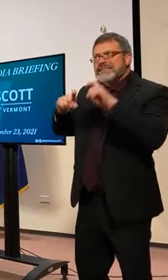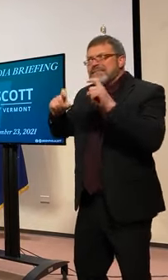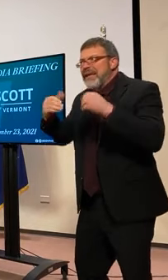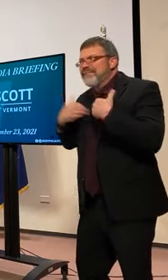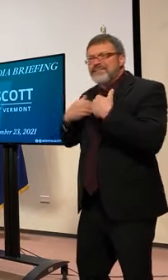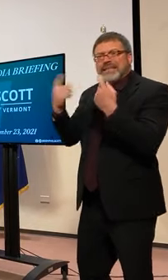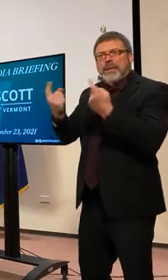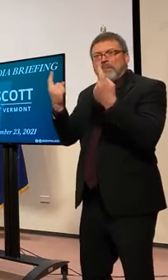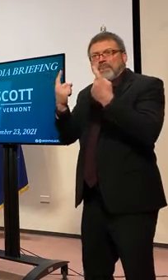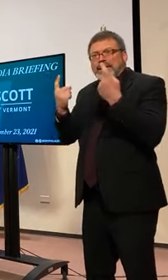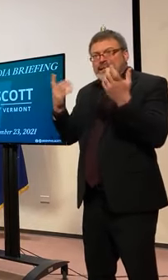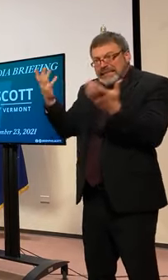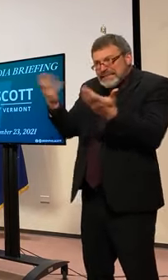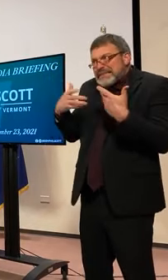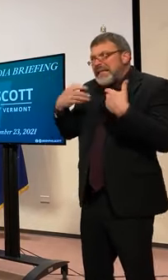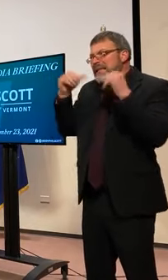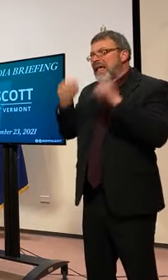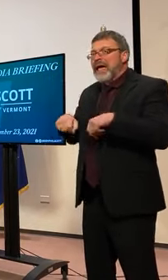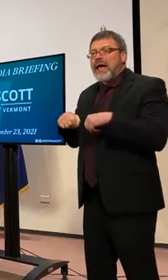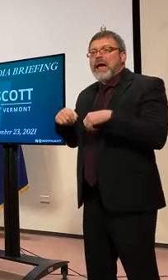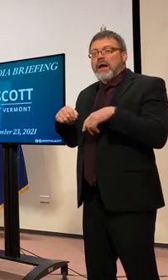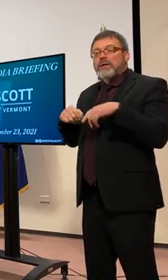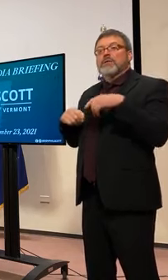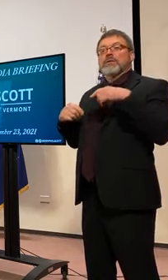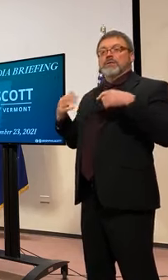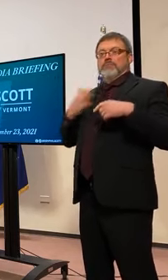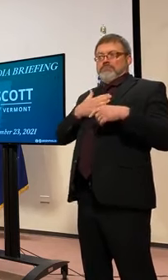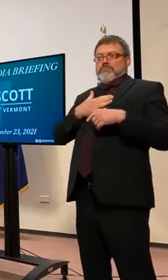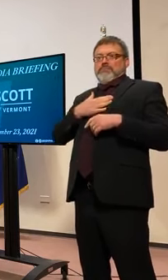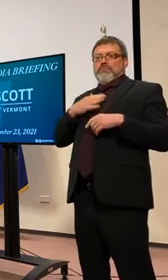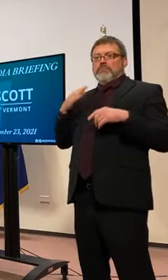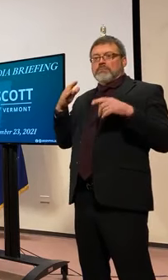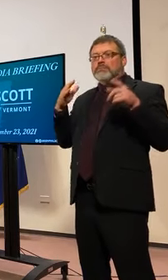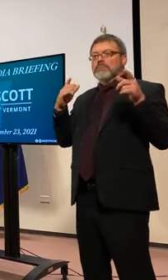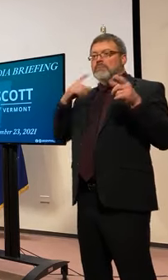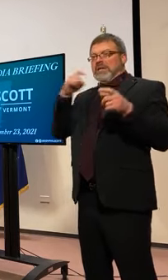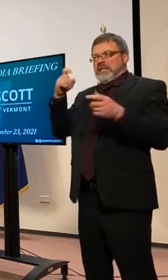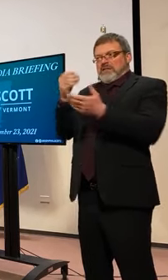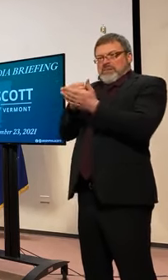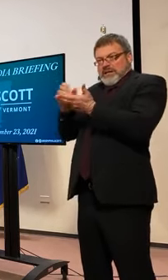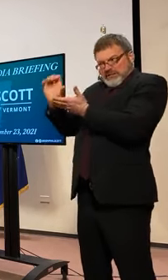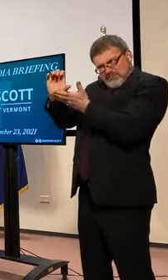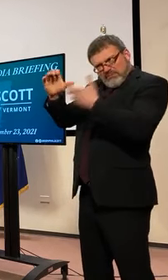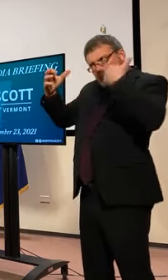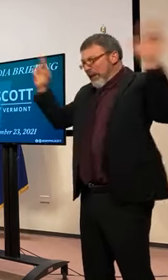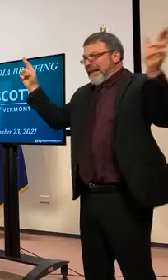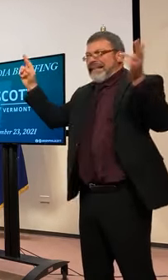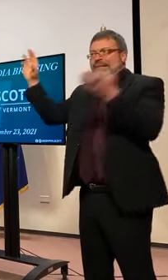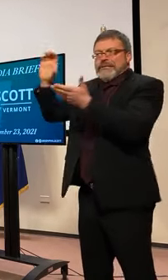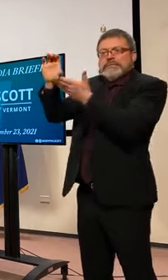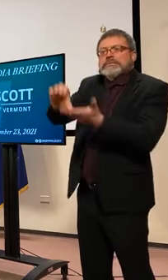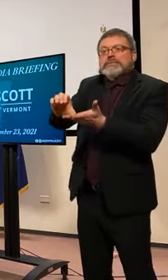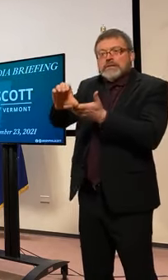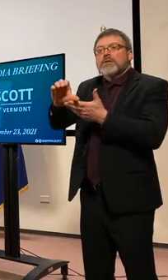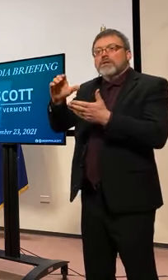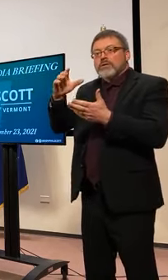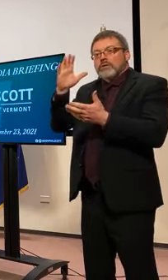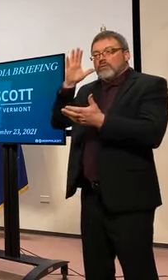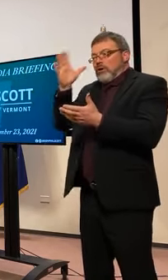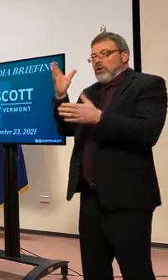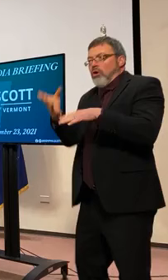they were putting millions into purchasing more, which they hope to quadruple supply by